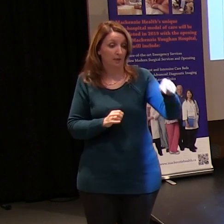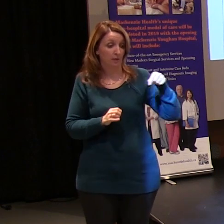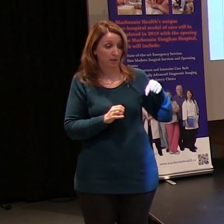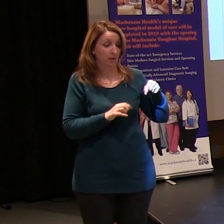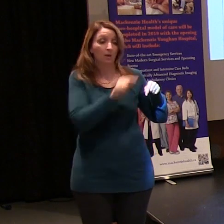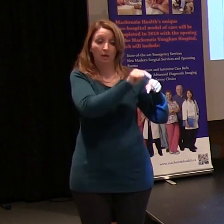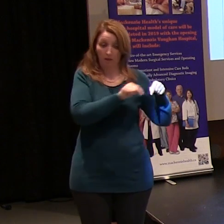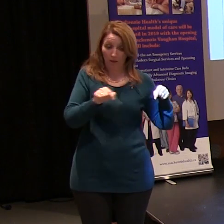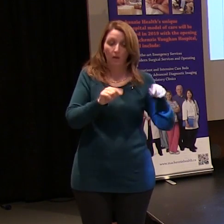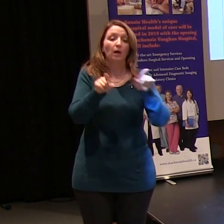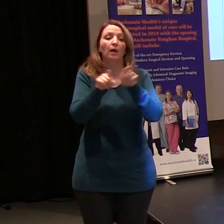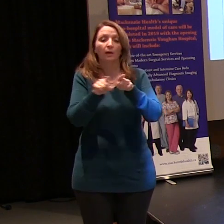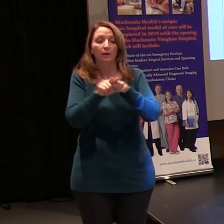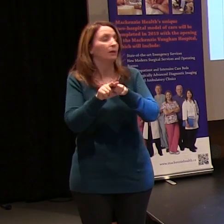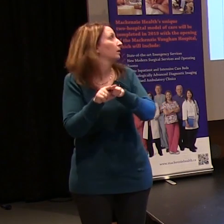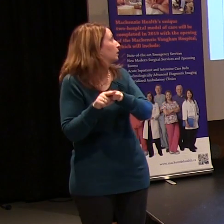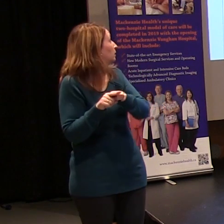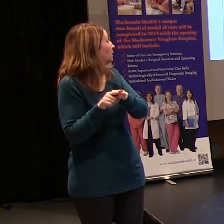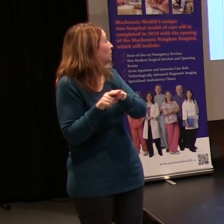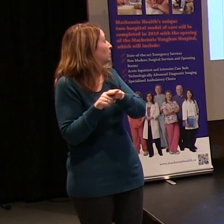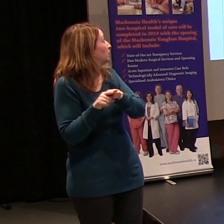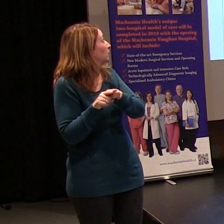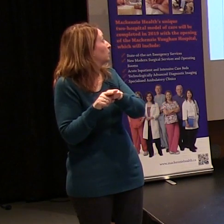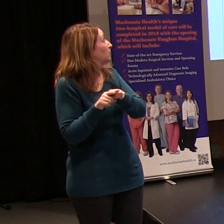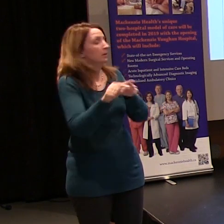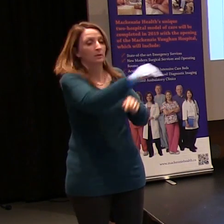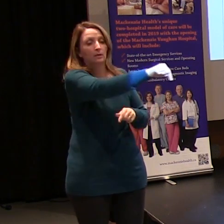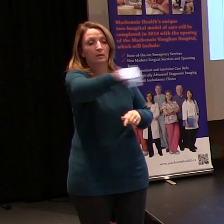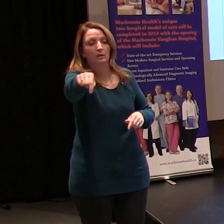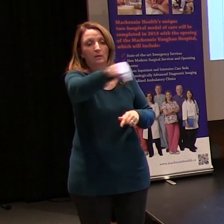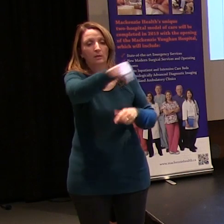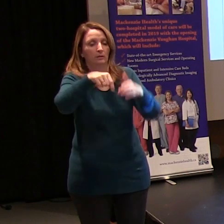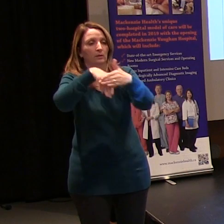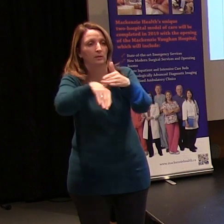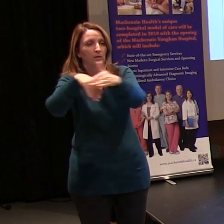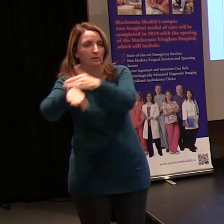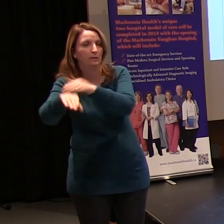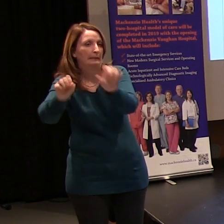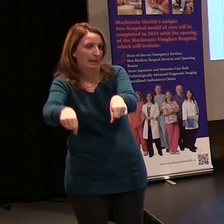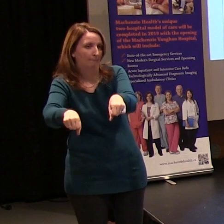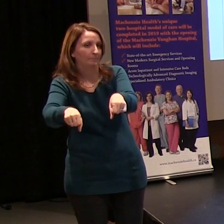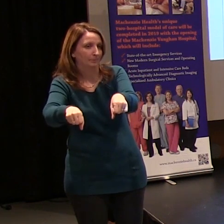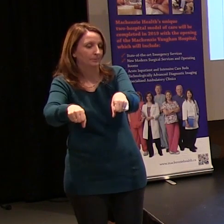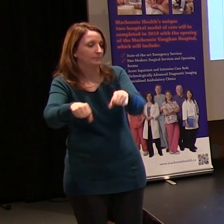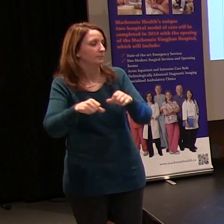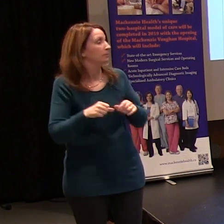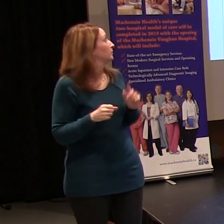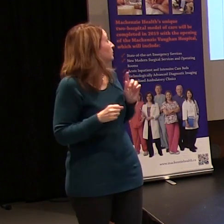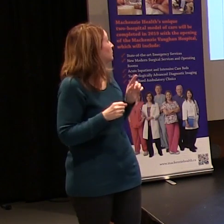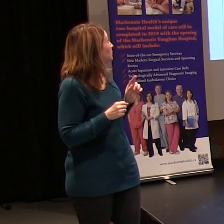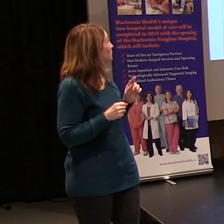another entrance on an intersection here, and the entrance for Major Mackenzie. And otherwise, you can see that no